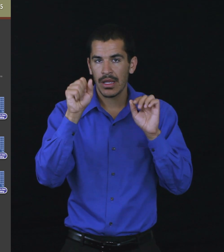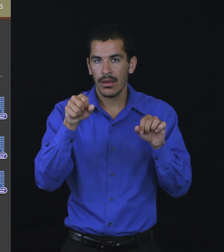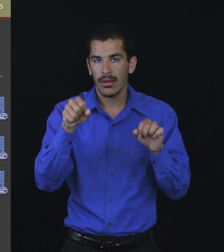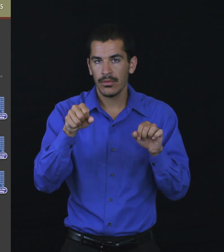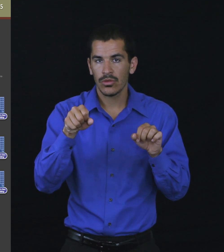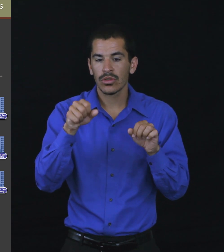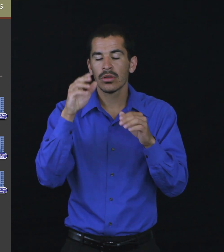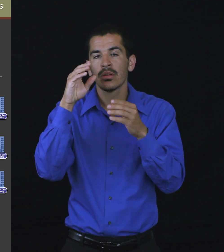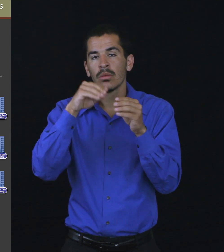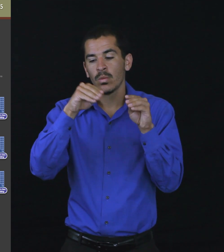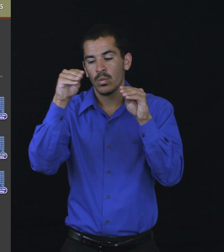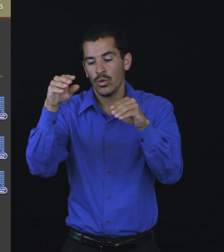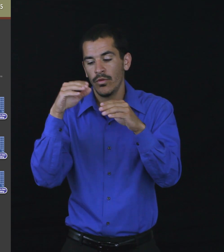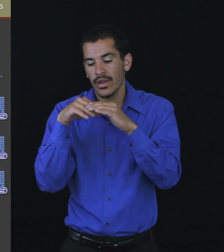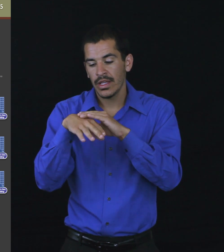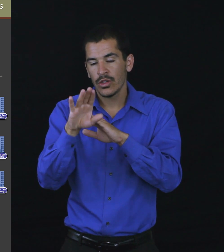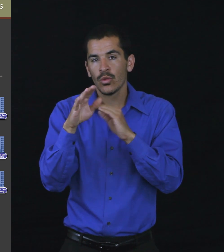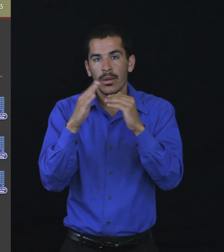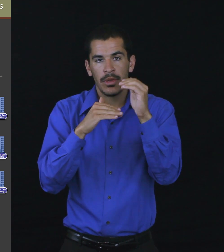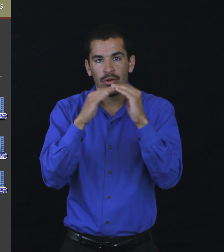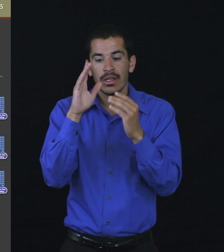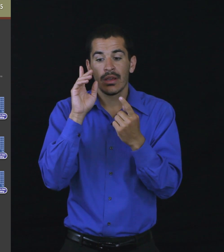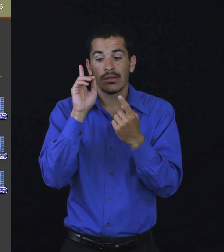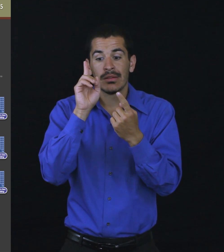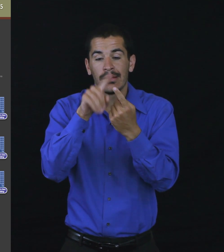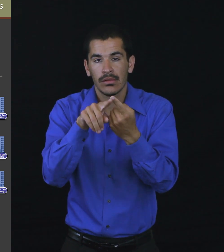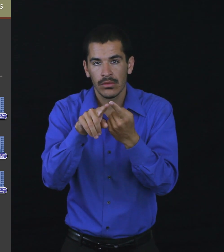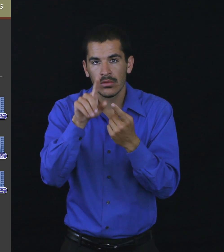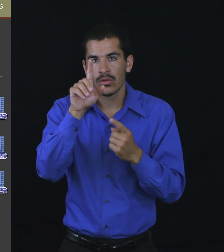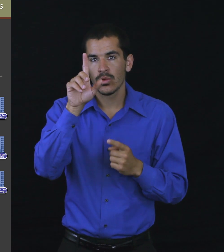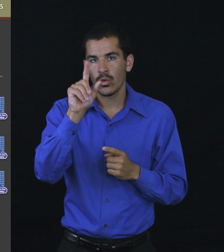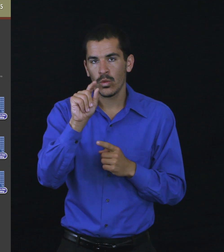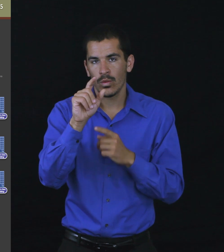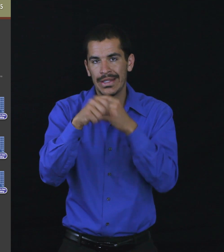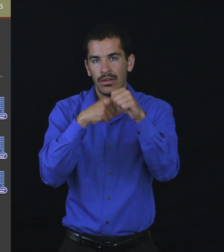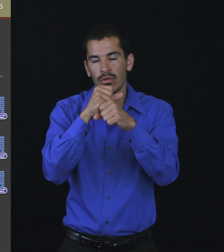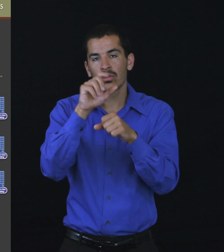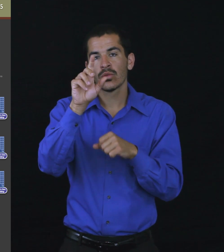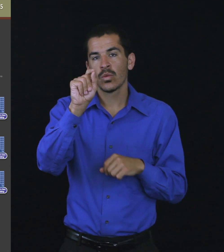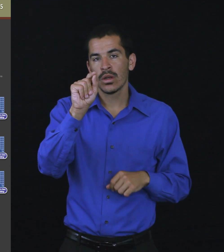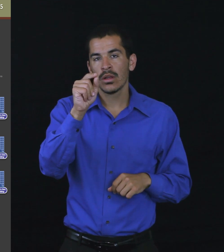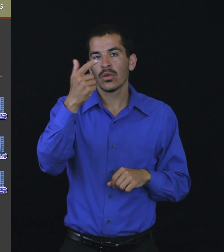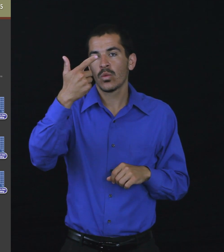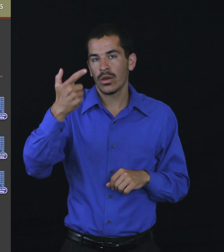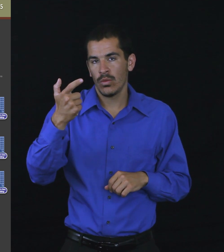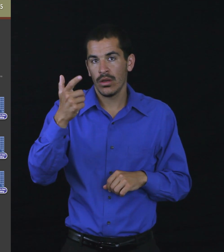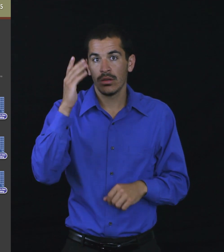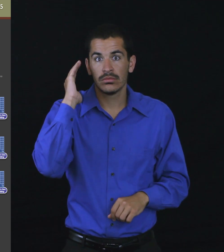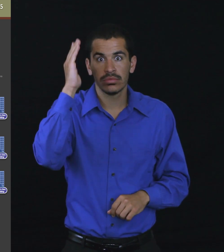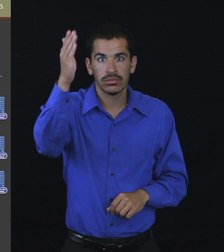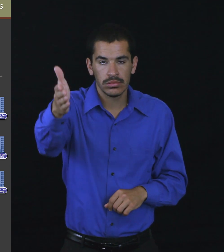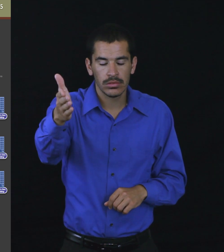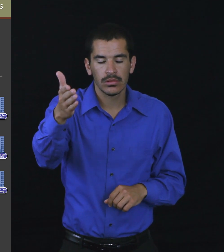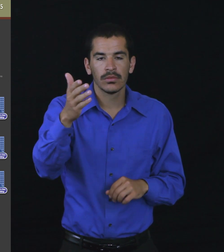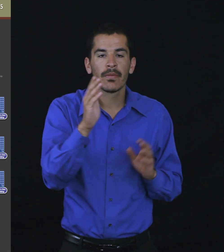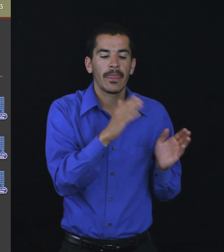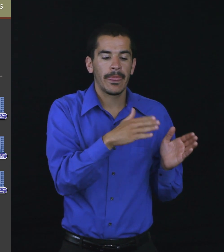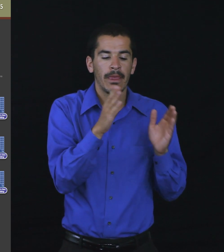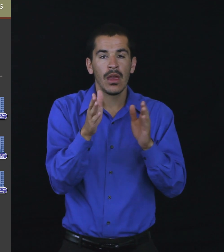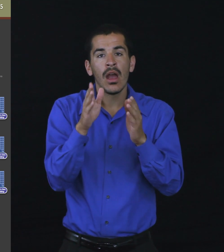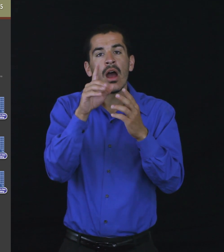facility until the year 2021. Option